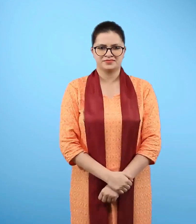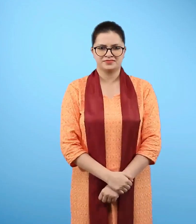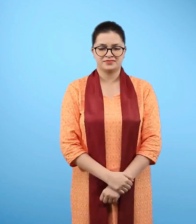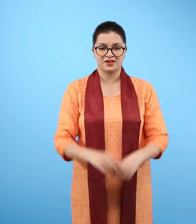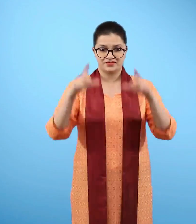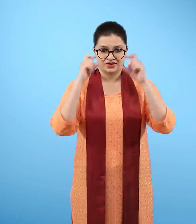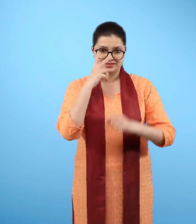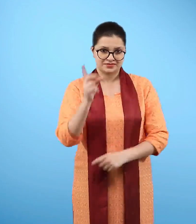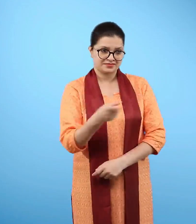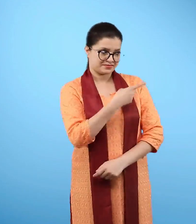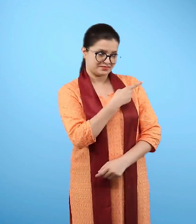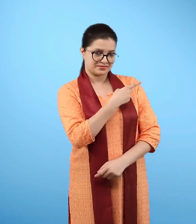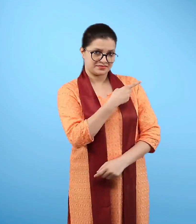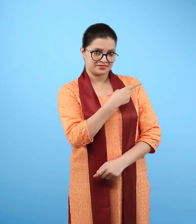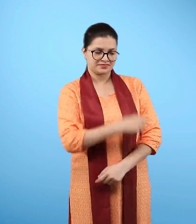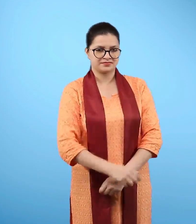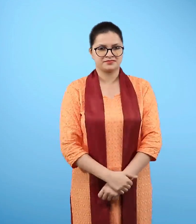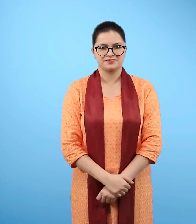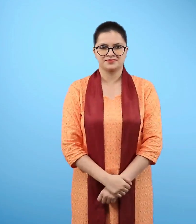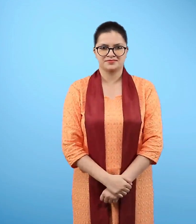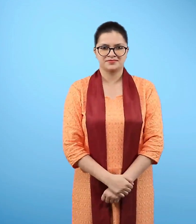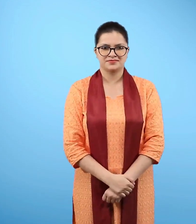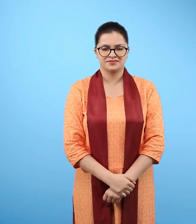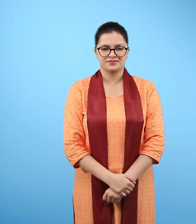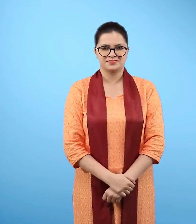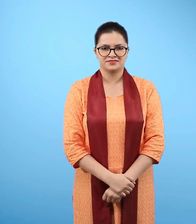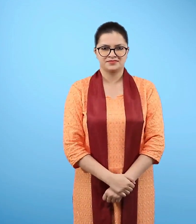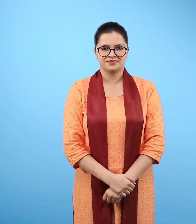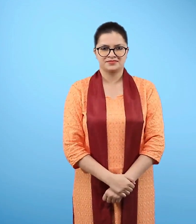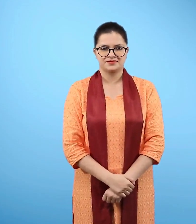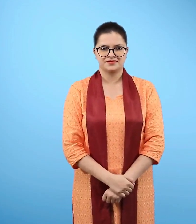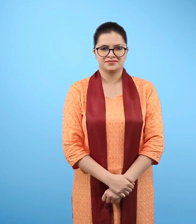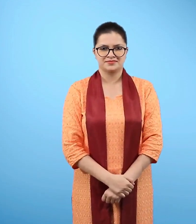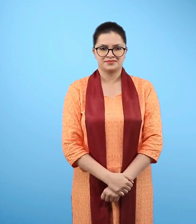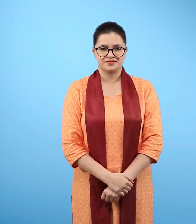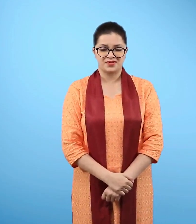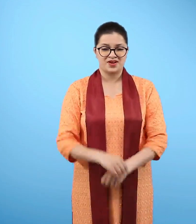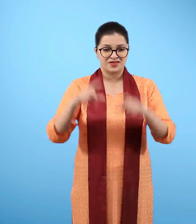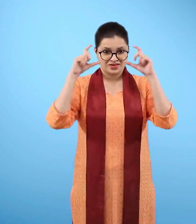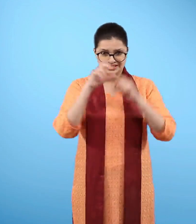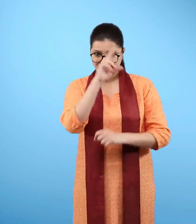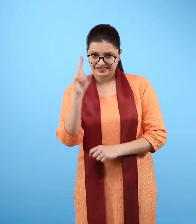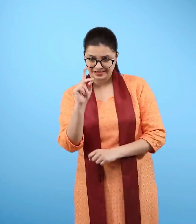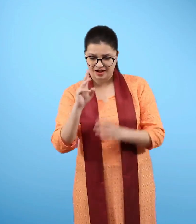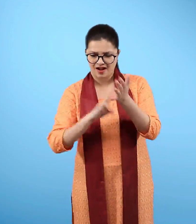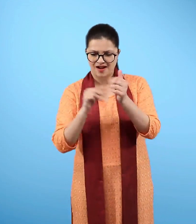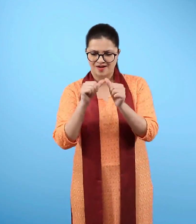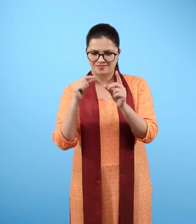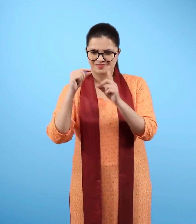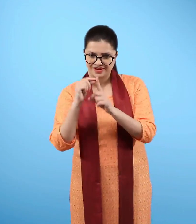We see a photograph of Rajpath taken from a helicopter, and alongside we also see a